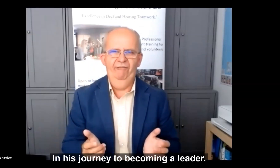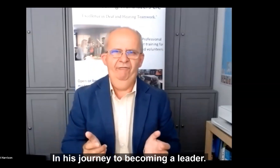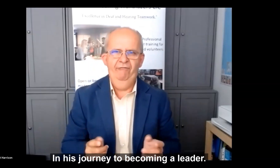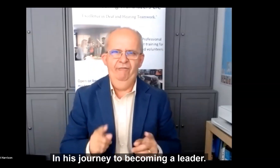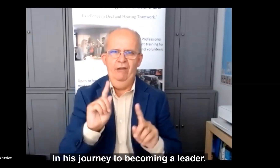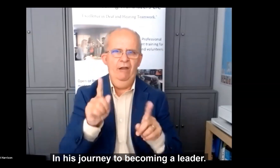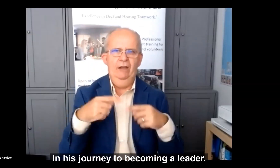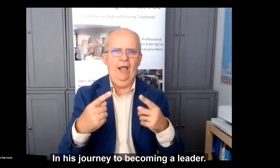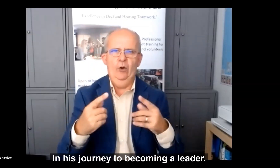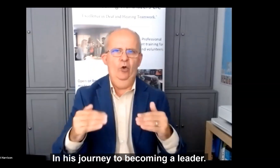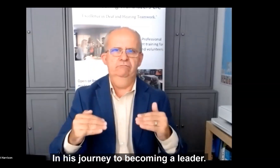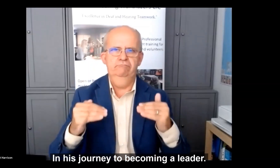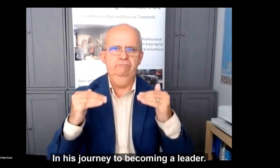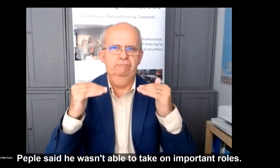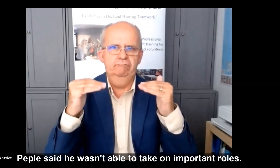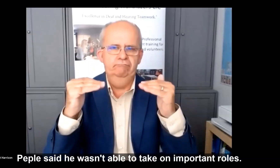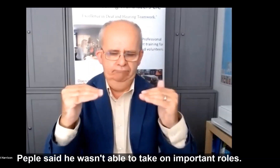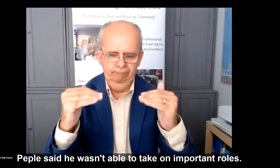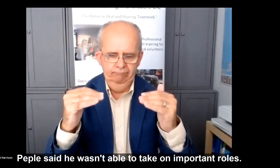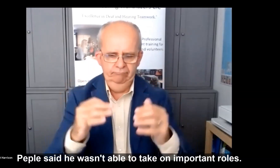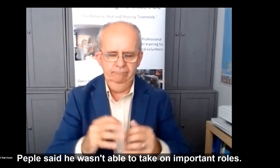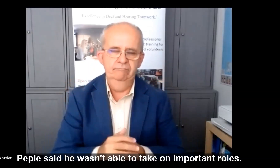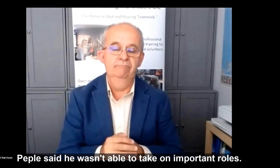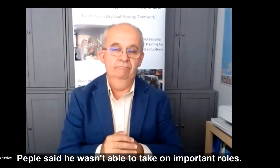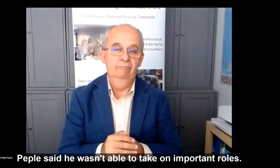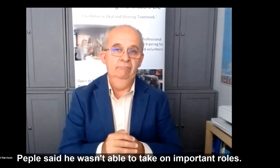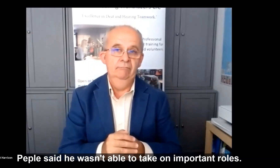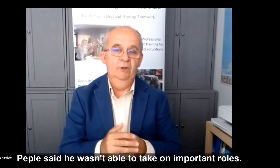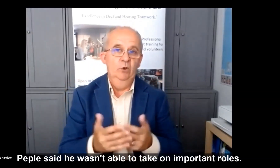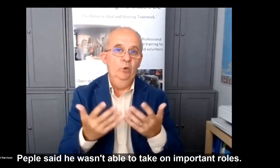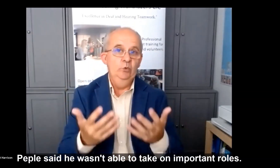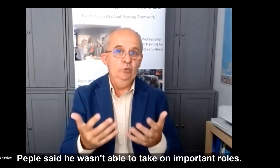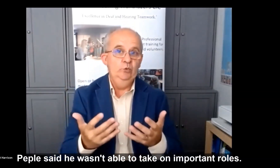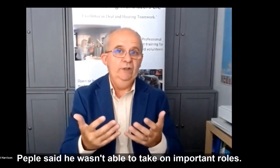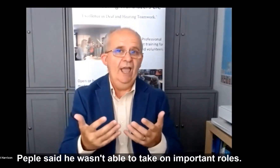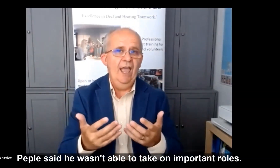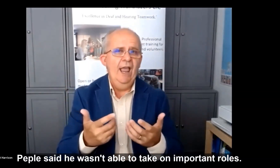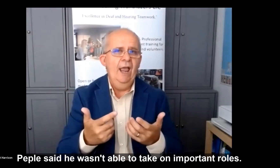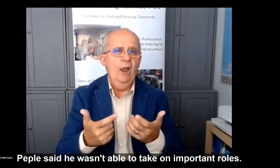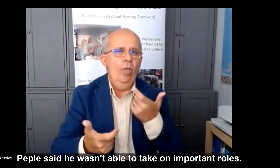a leader. So people who've said that he wasn't able to progress because of his deafness.